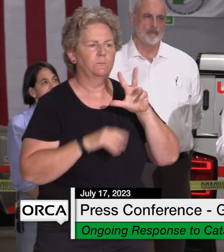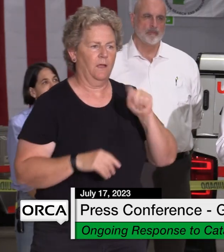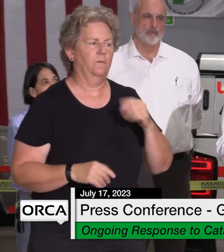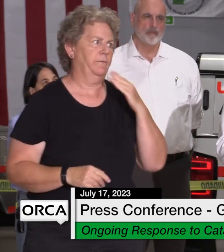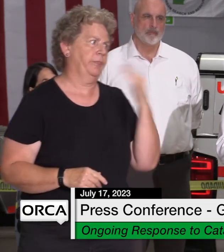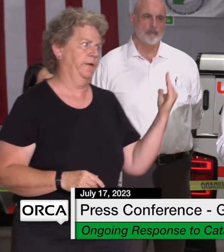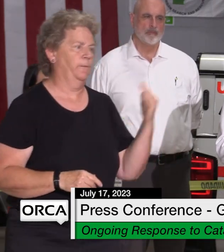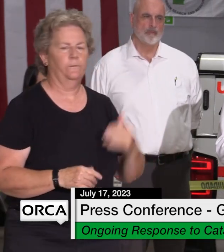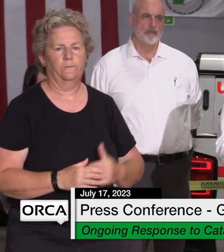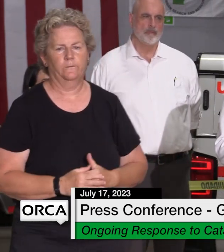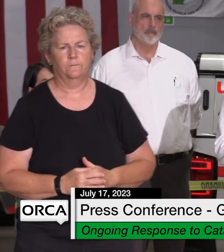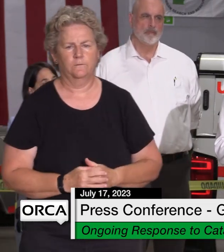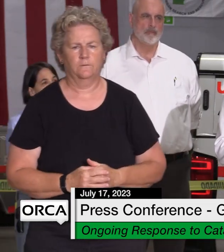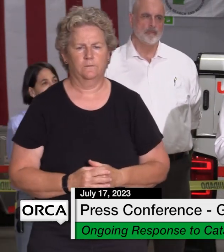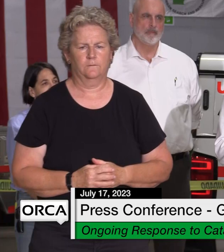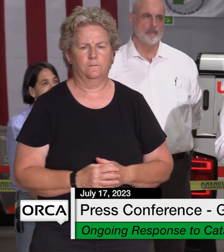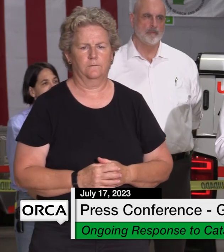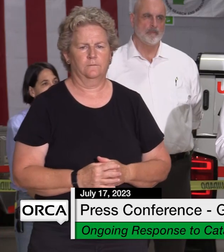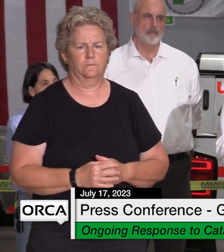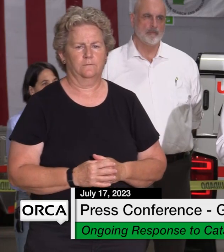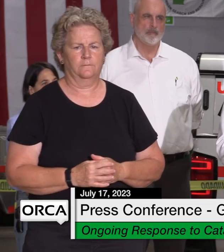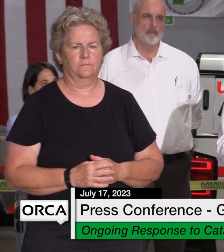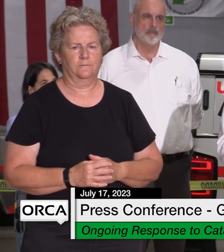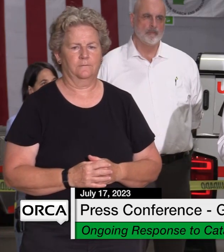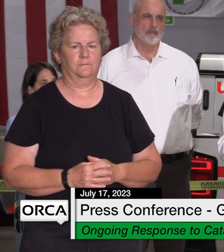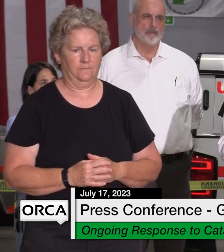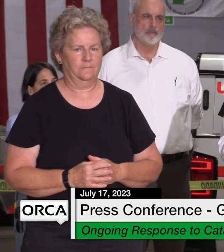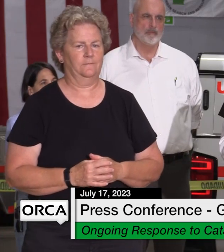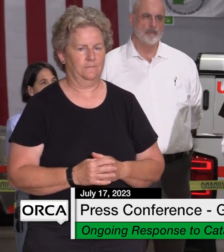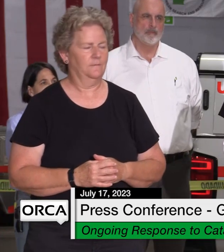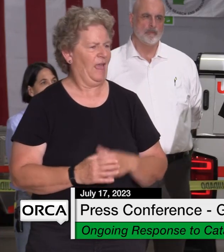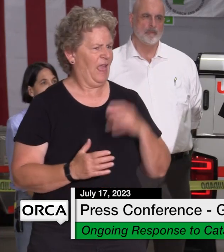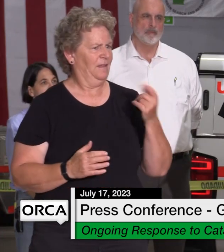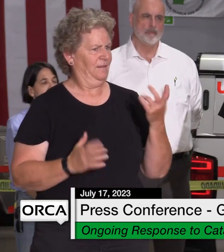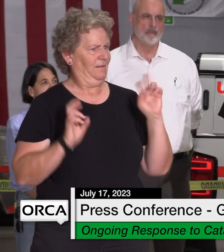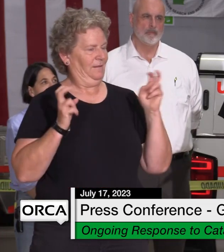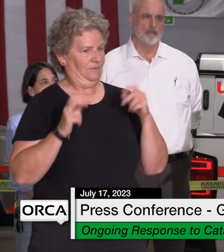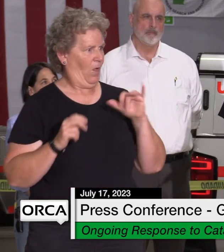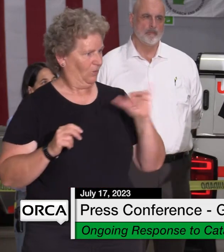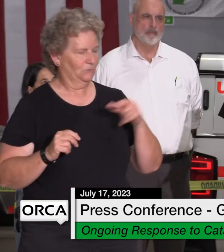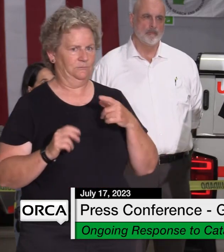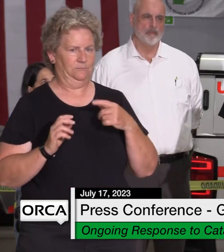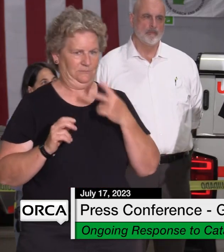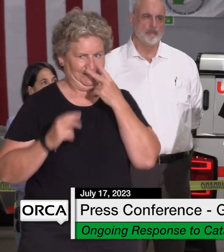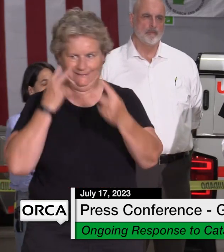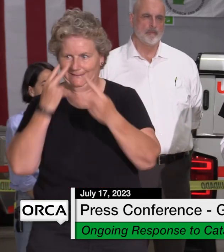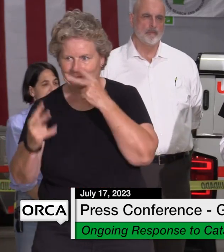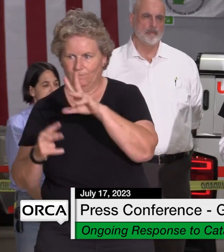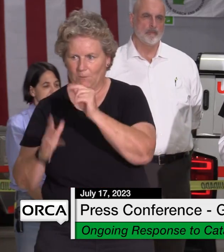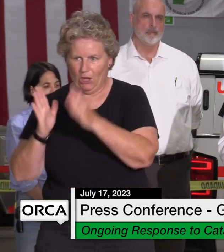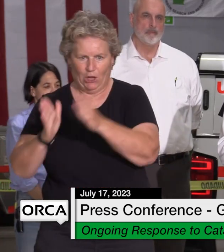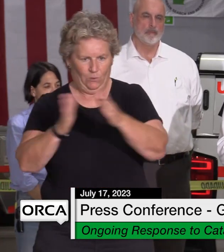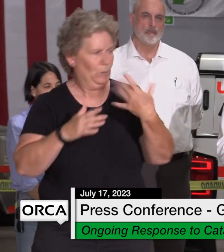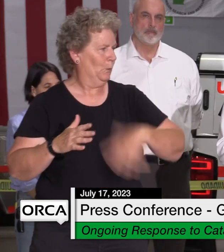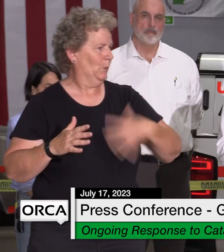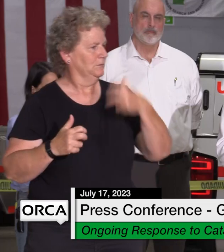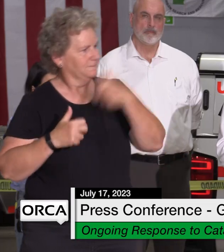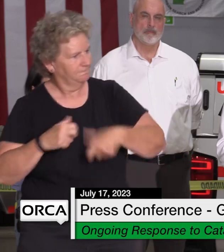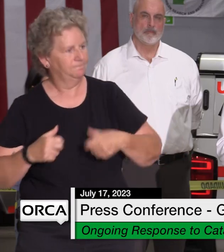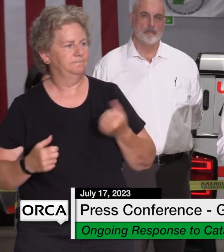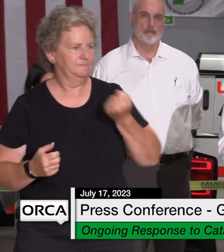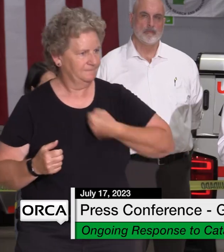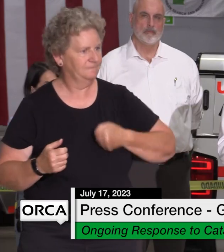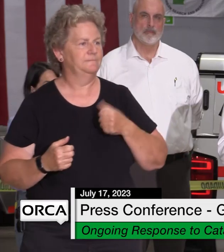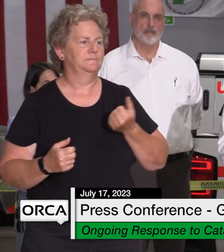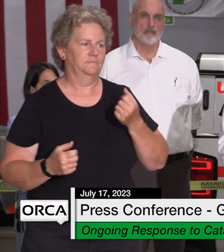no doubt in my mind, as you said, that this these communities and this state will recover stronger than ever.